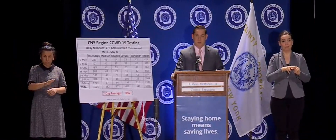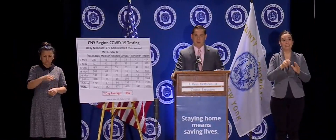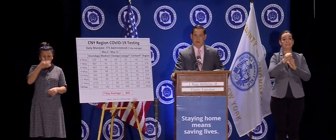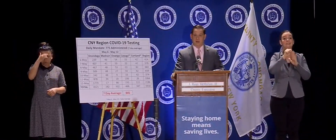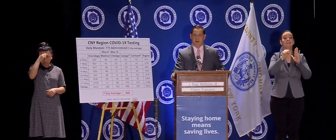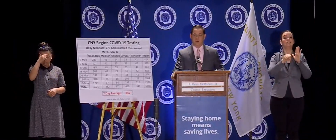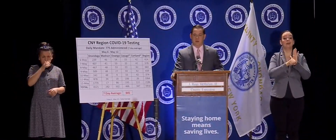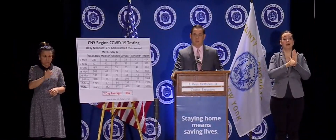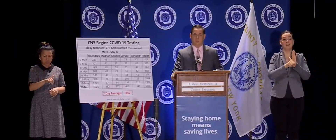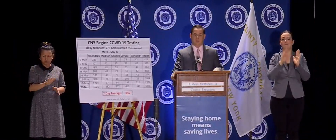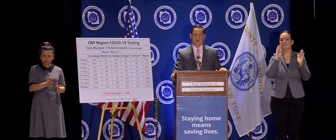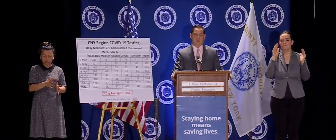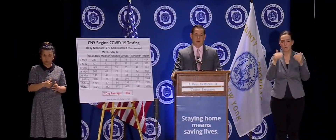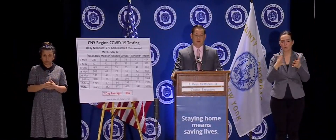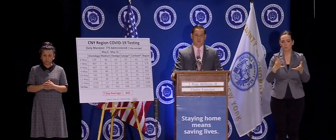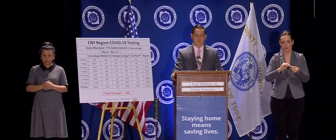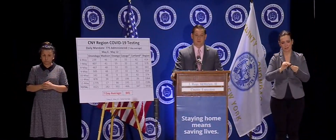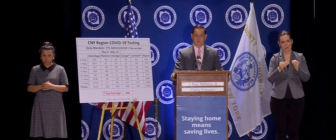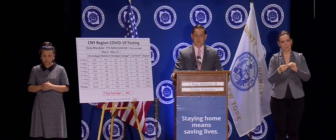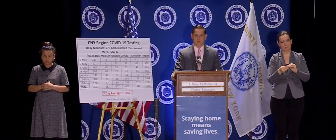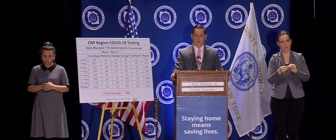has been by Onondaga County.